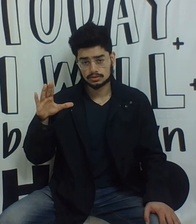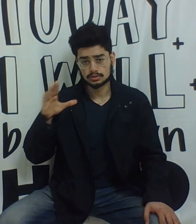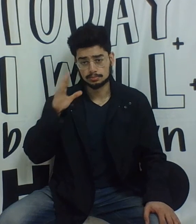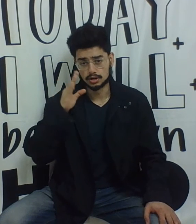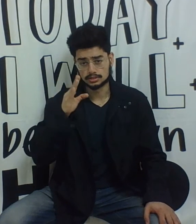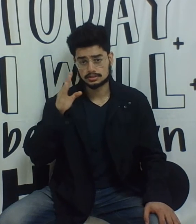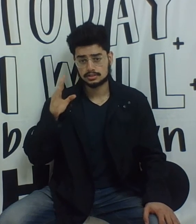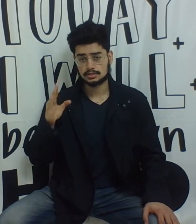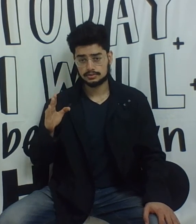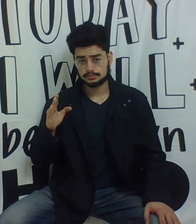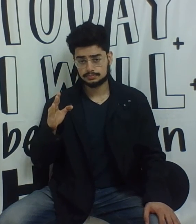But